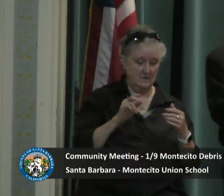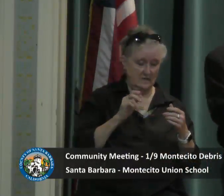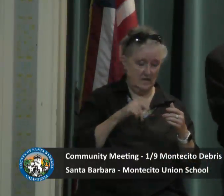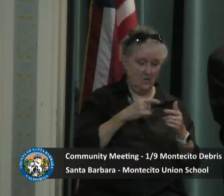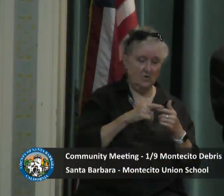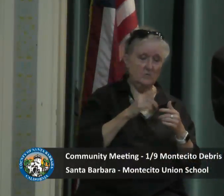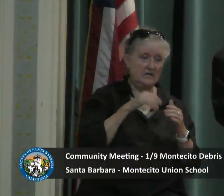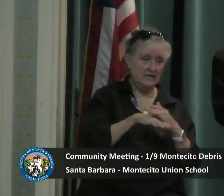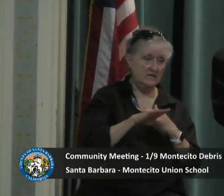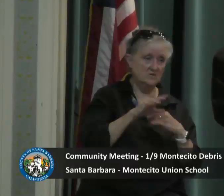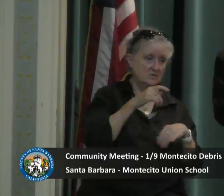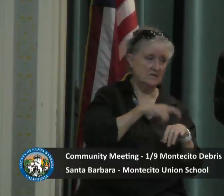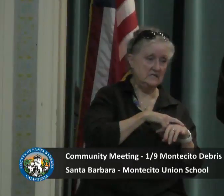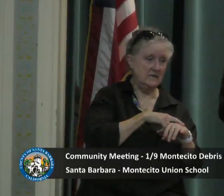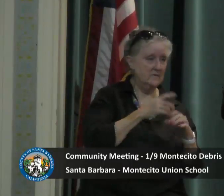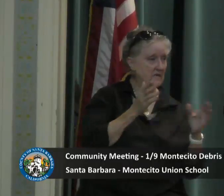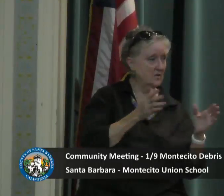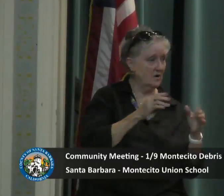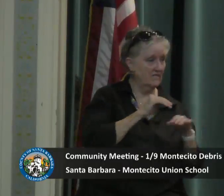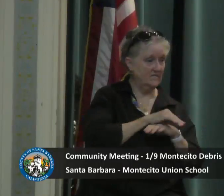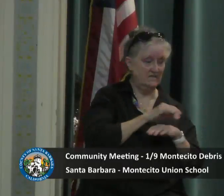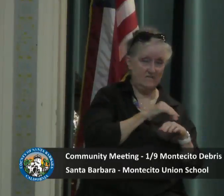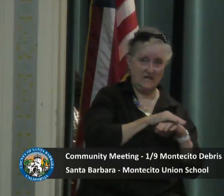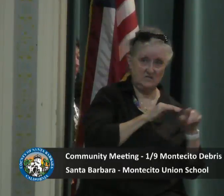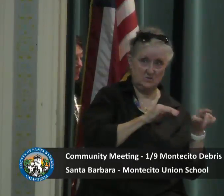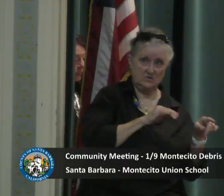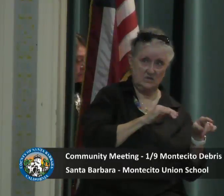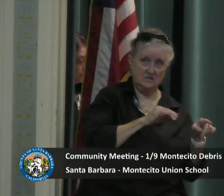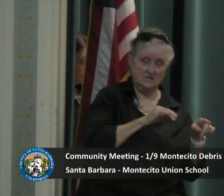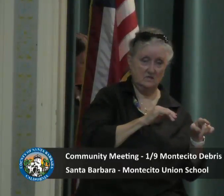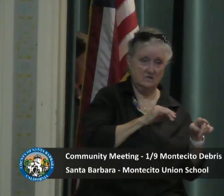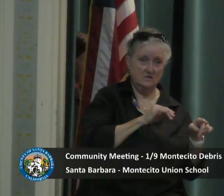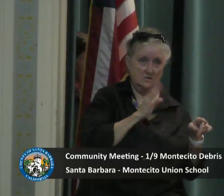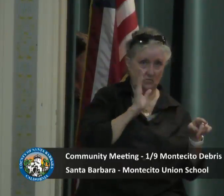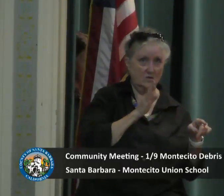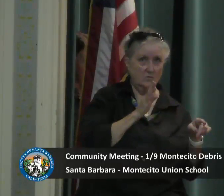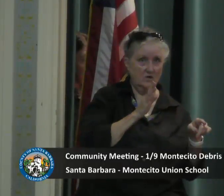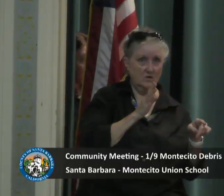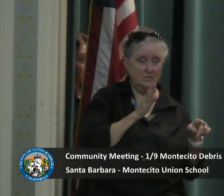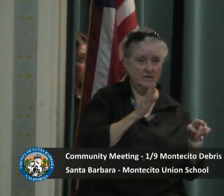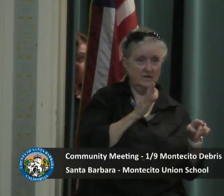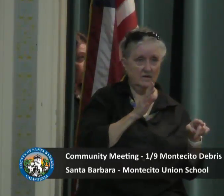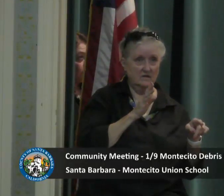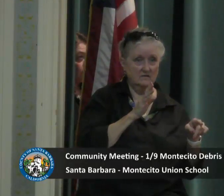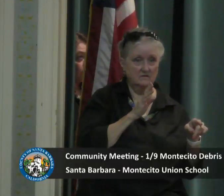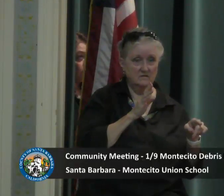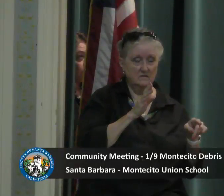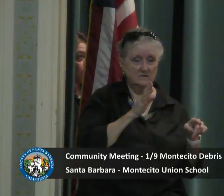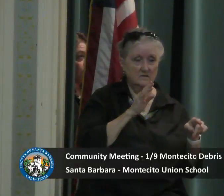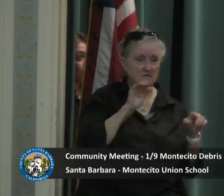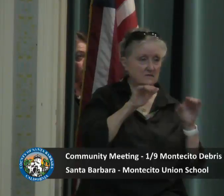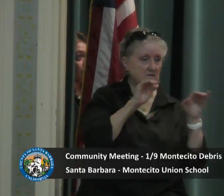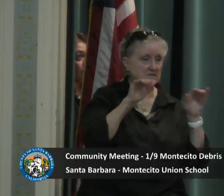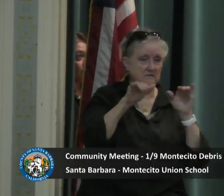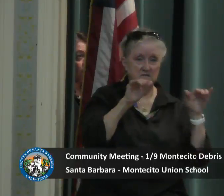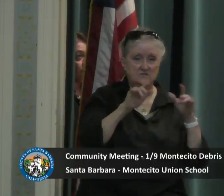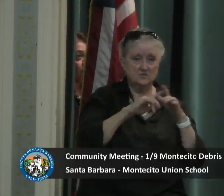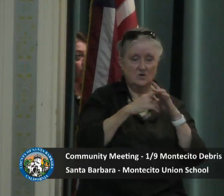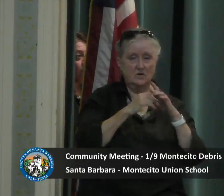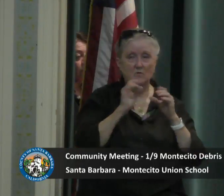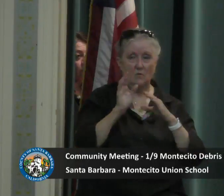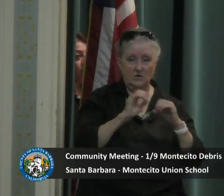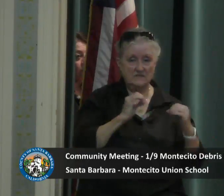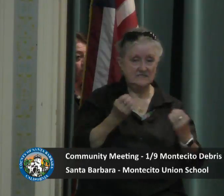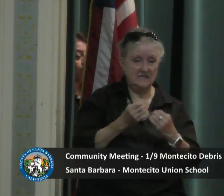get into the period of an advisory, we will be standing up an organization at a low level, but it